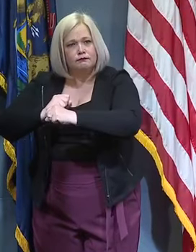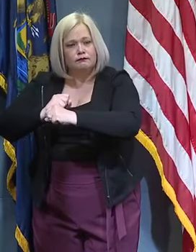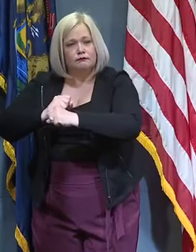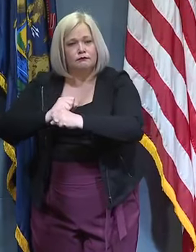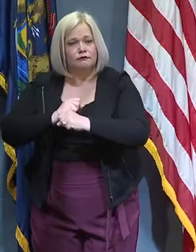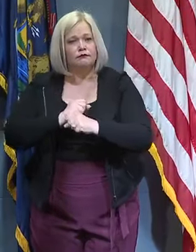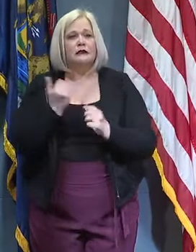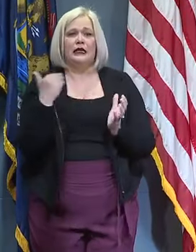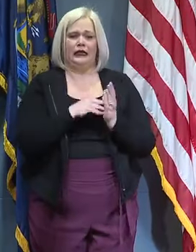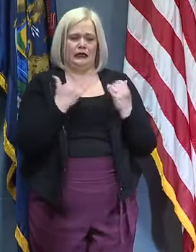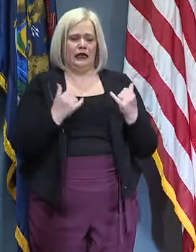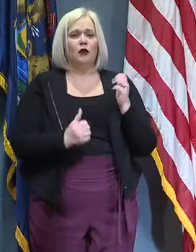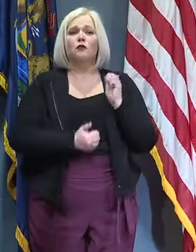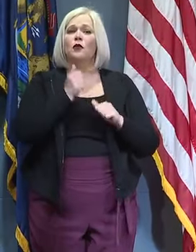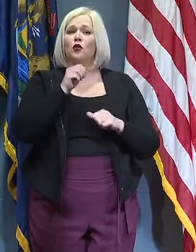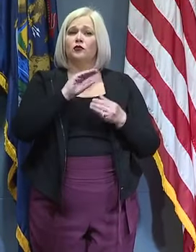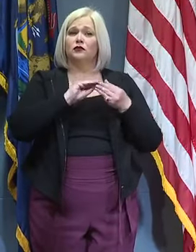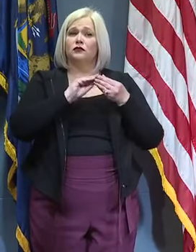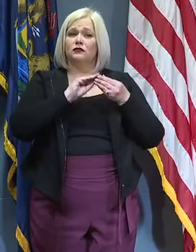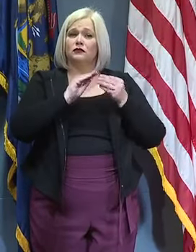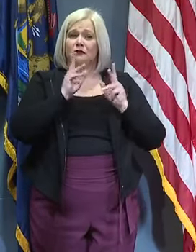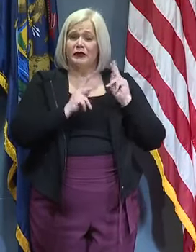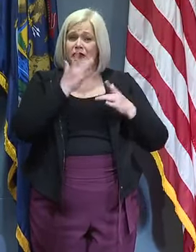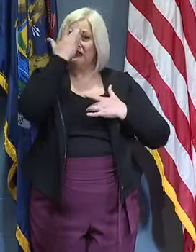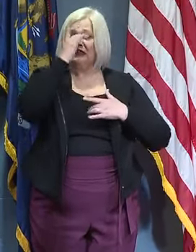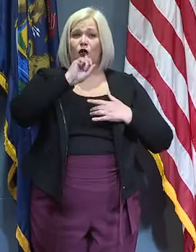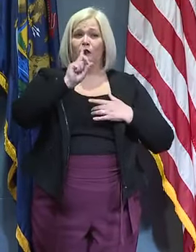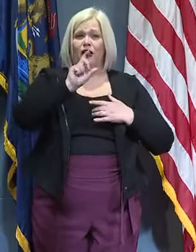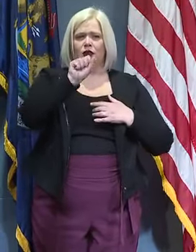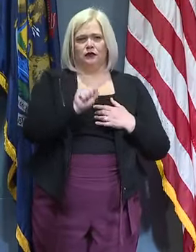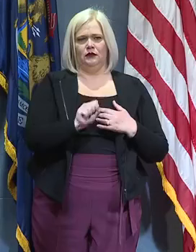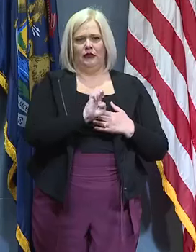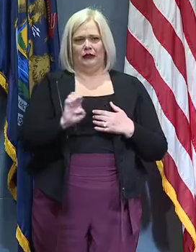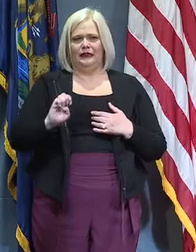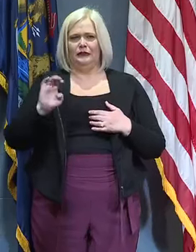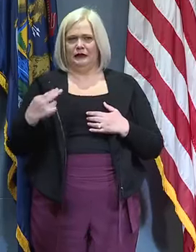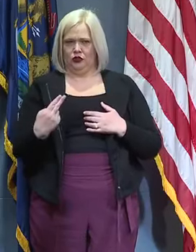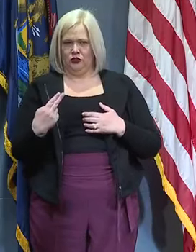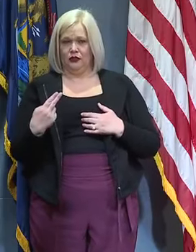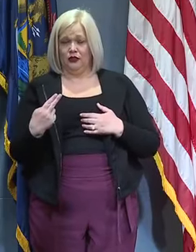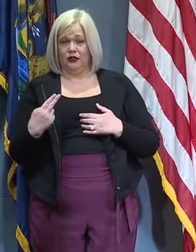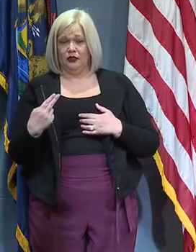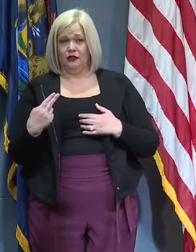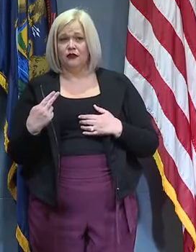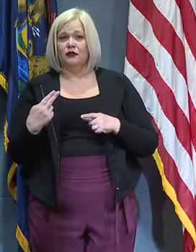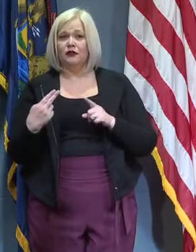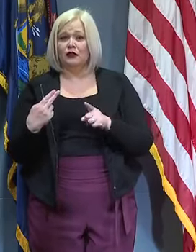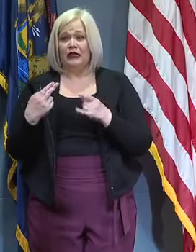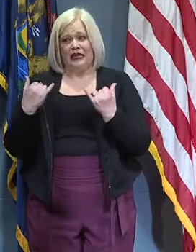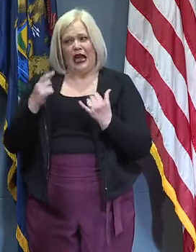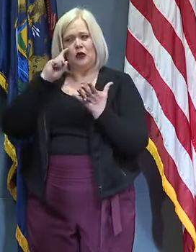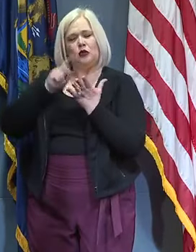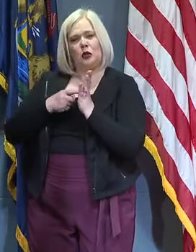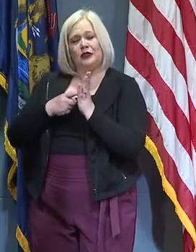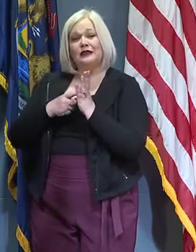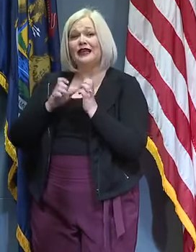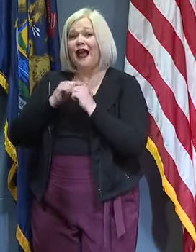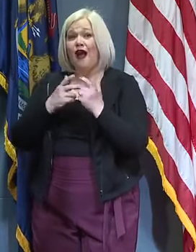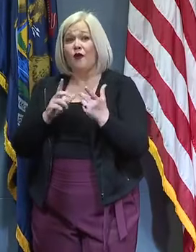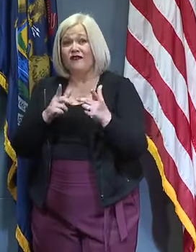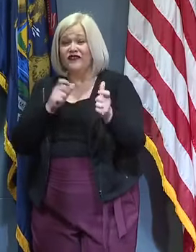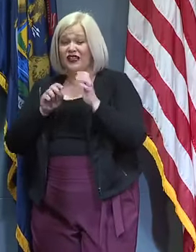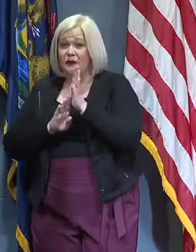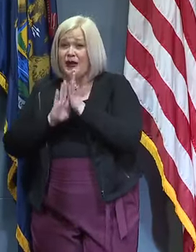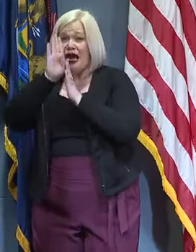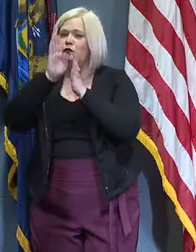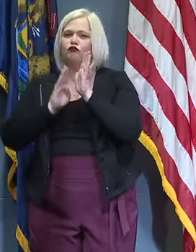in Southeast Michigan. However, while the rate of rise is slower in Southeast Michigan, we are seeing an increase in the rate of